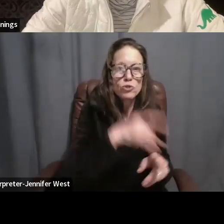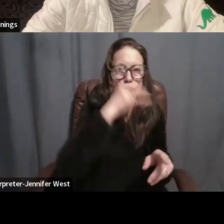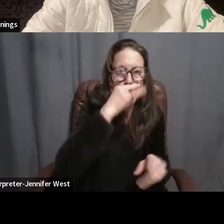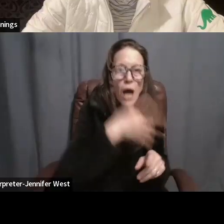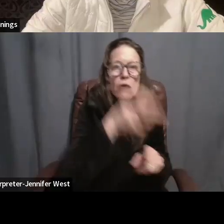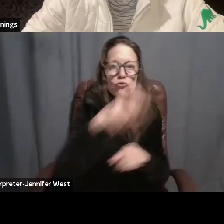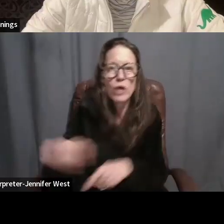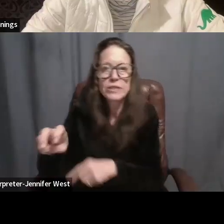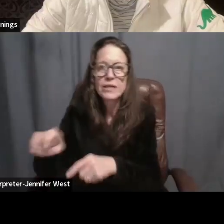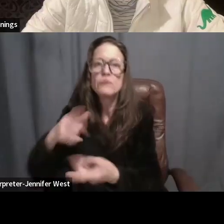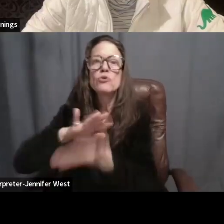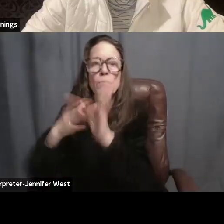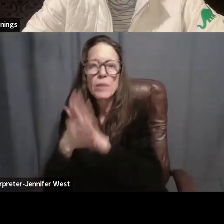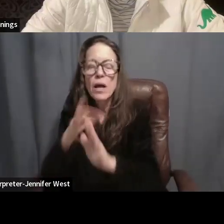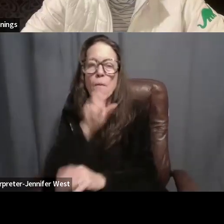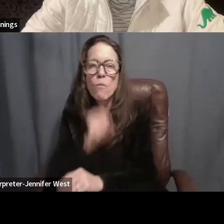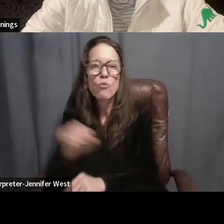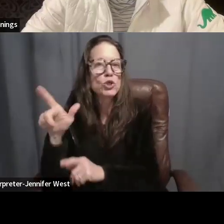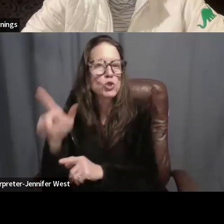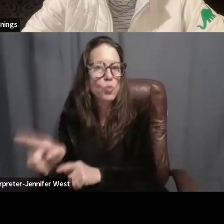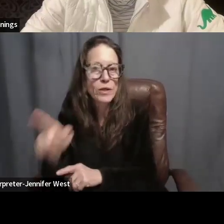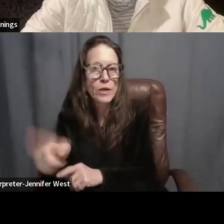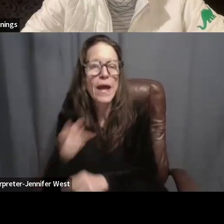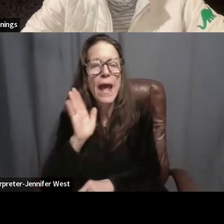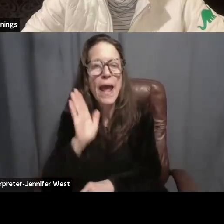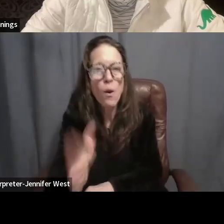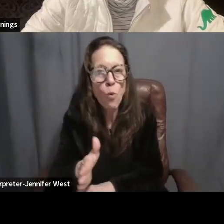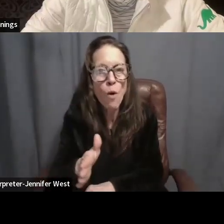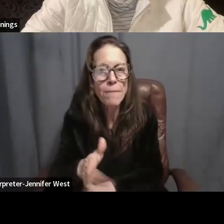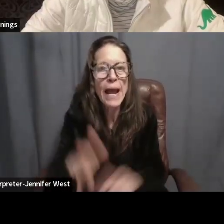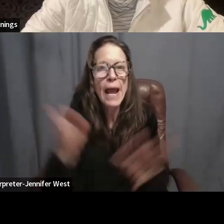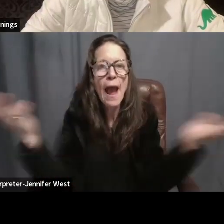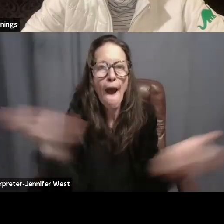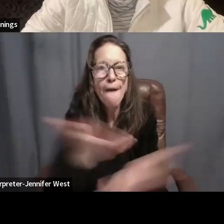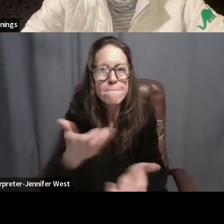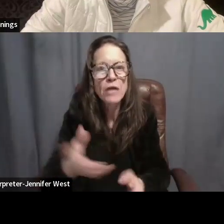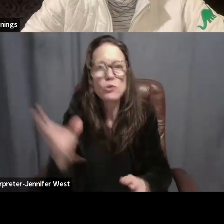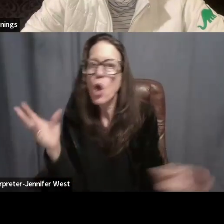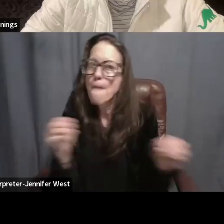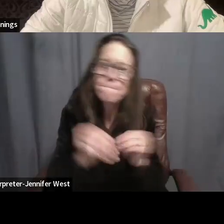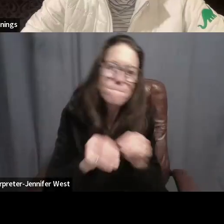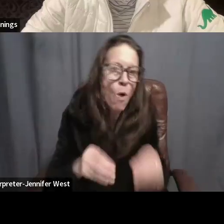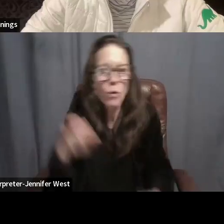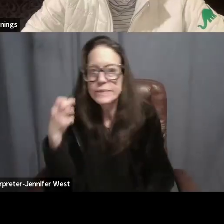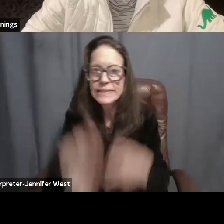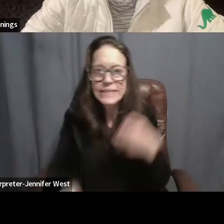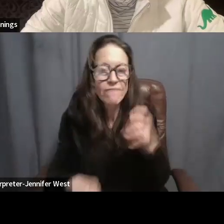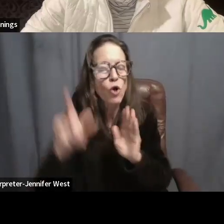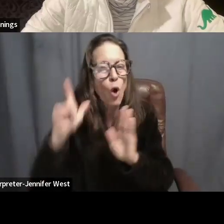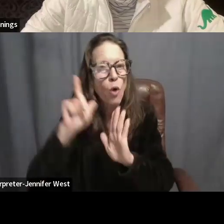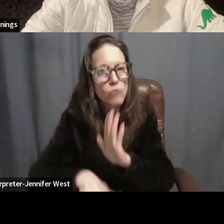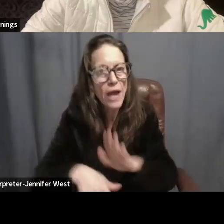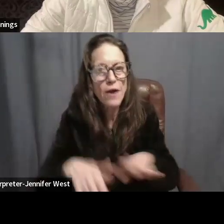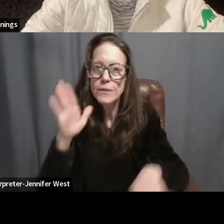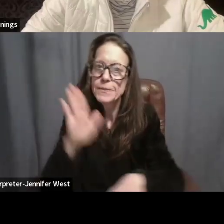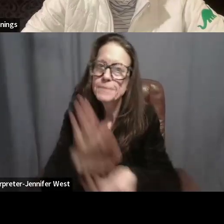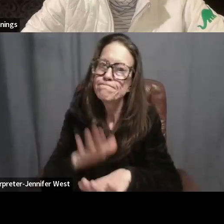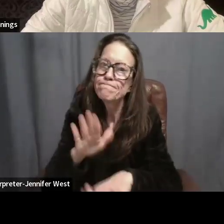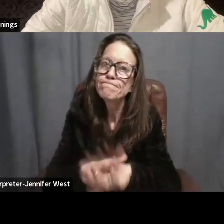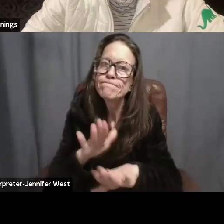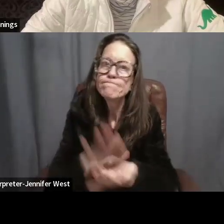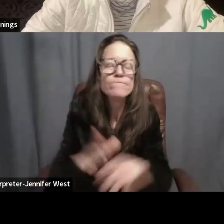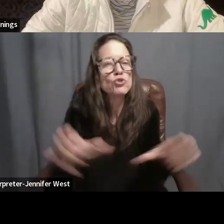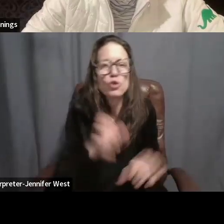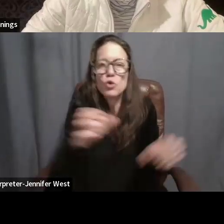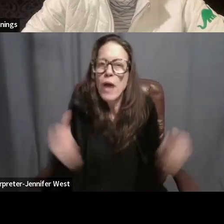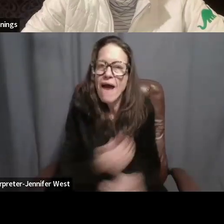21, it is going to be amazingly more difficult later. So do everything you can to get